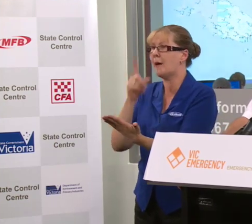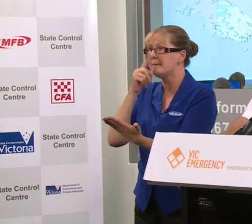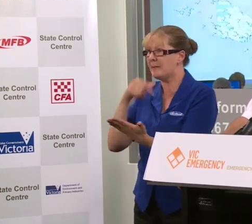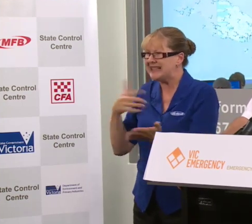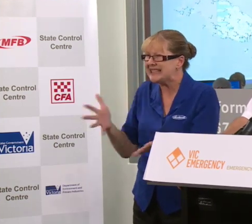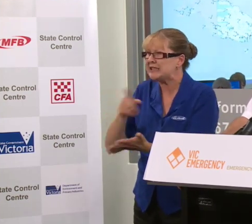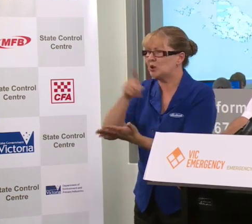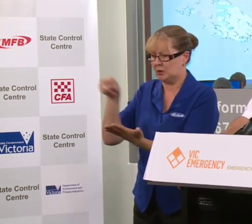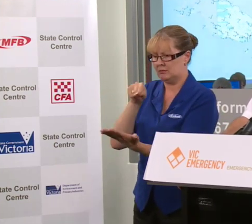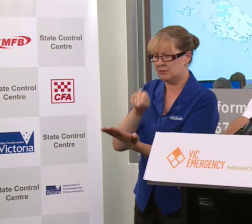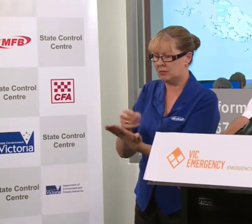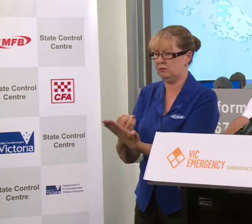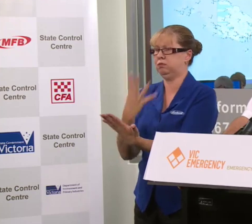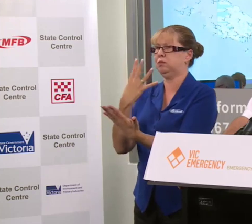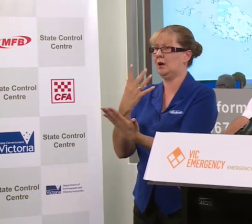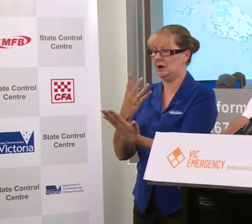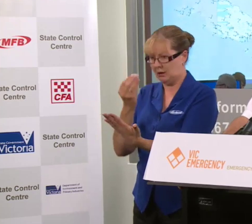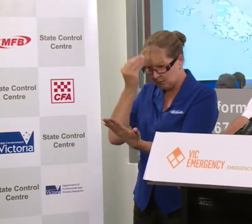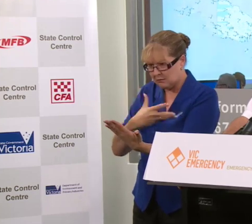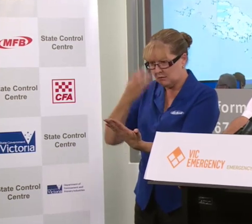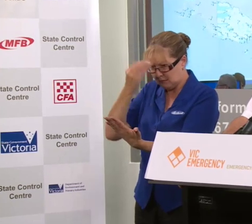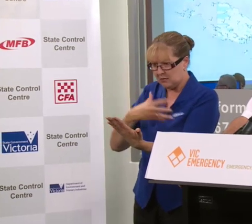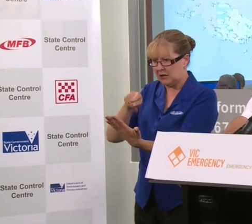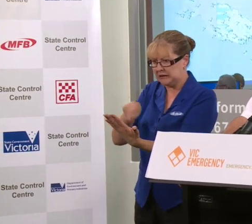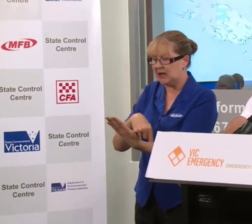and warnings. We've currently got